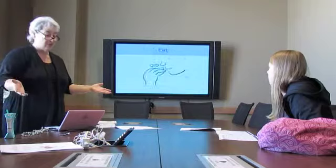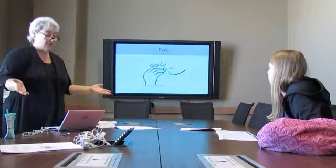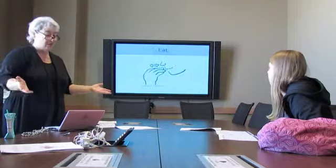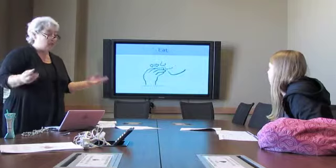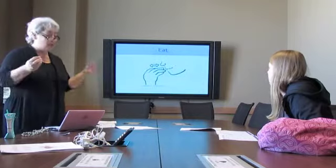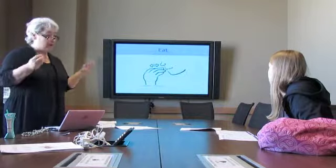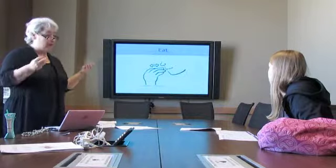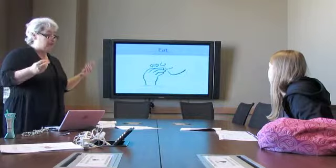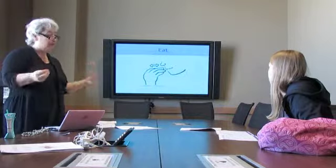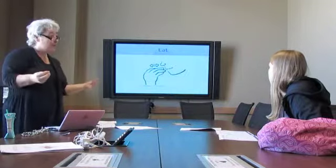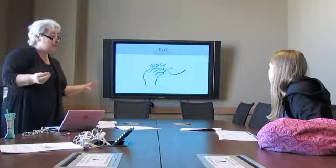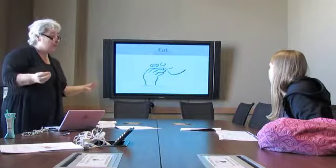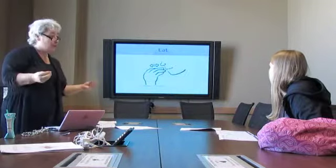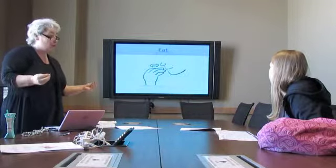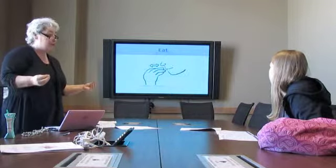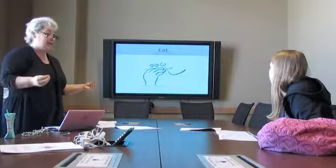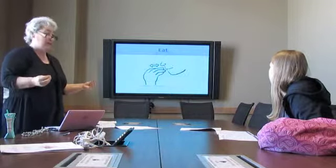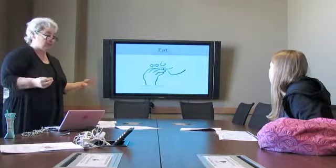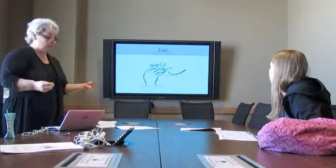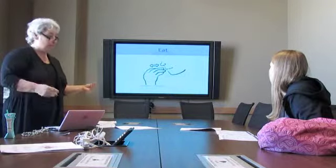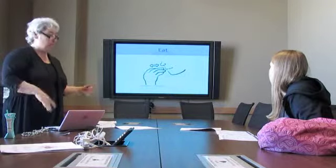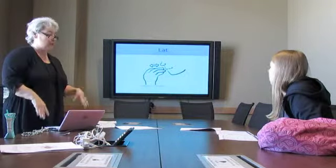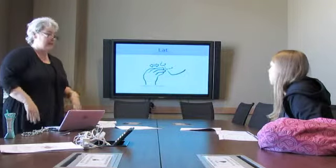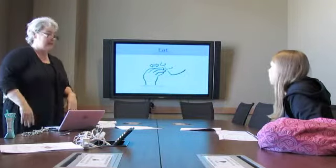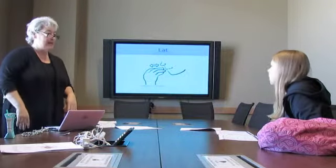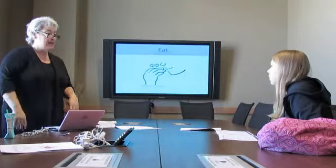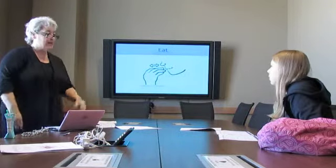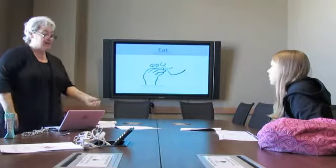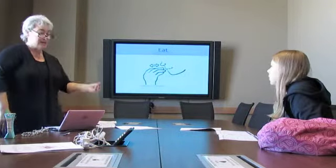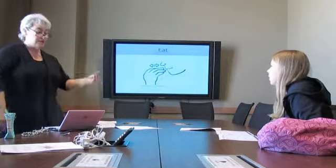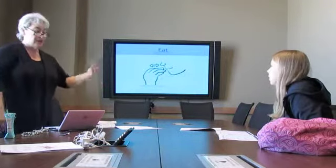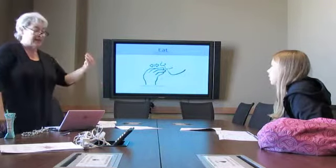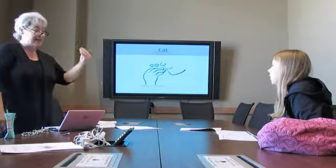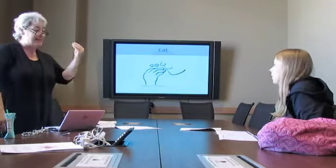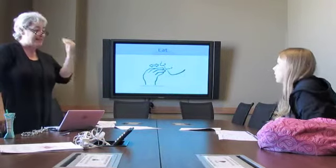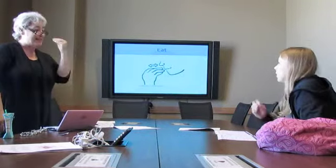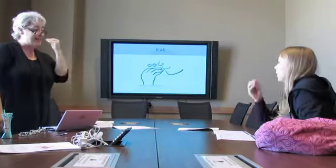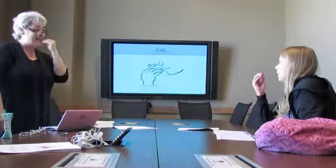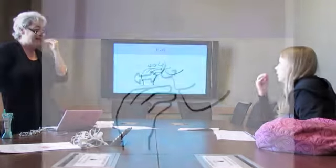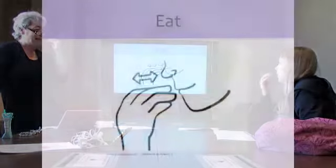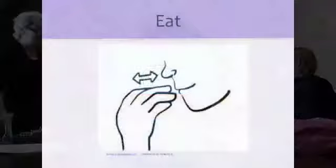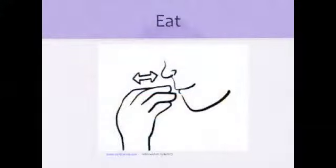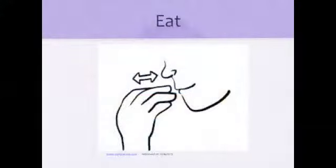several food words that are really important. The first one is eat.